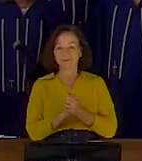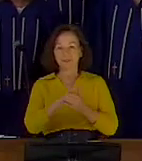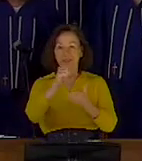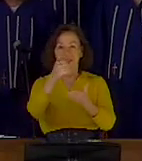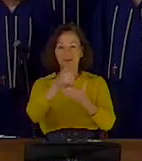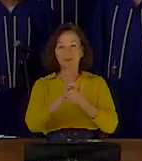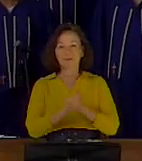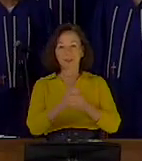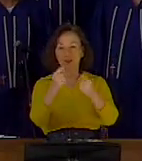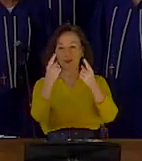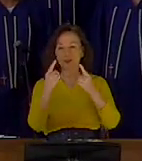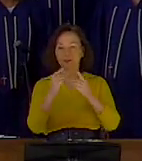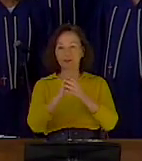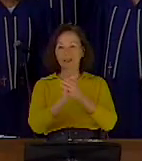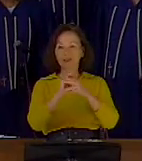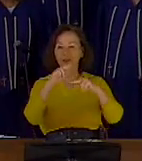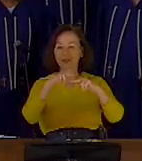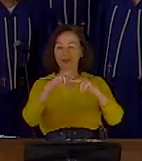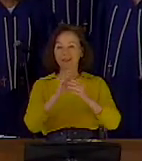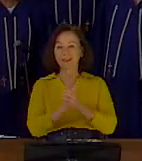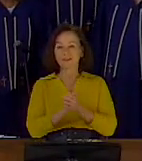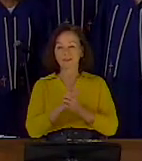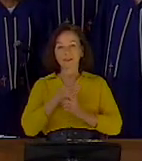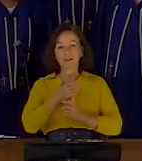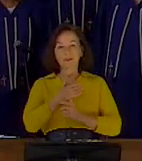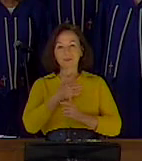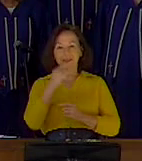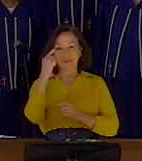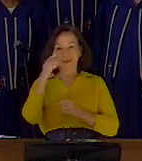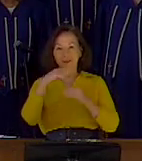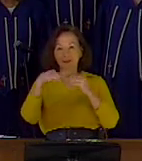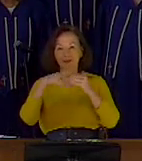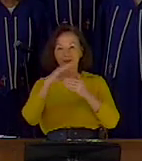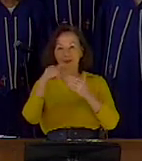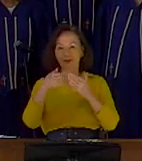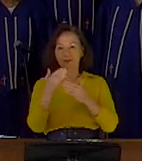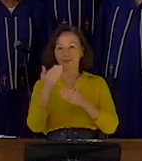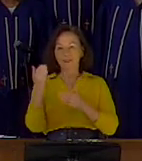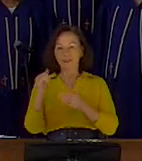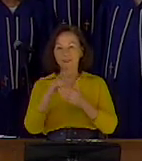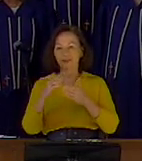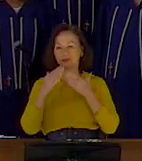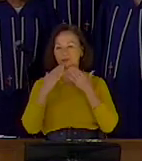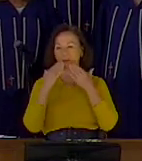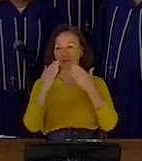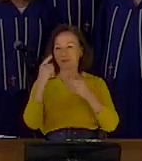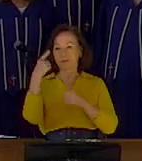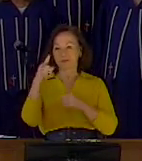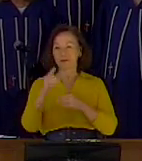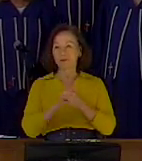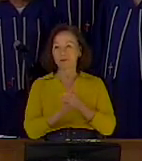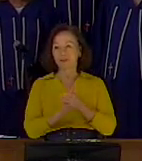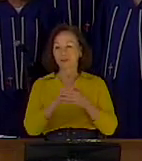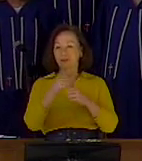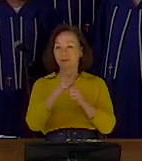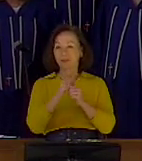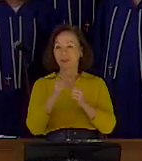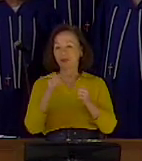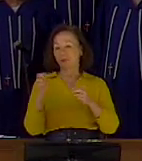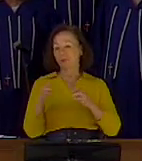Amen. As you make your way back to your pew, please think about all those things you're grateful for as you make your way back. Look how good God